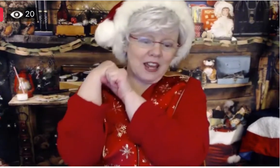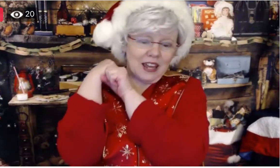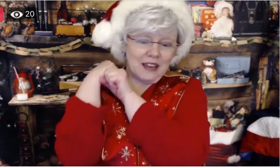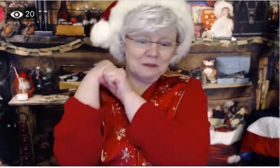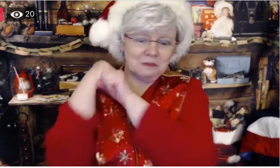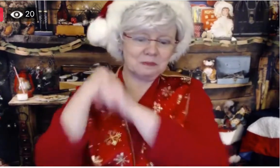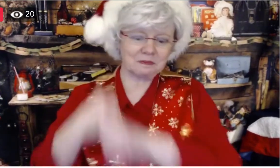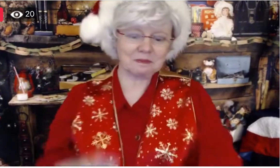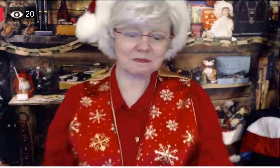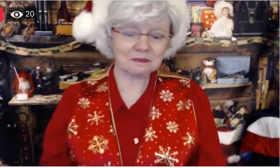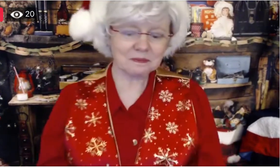it.